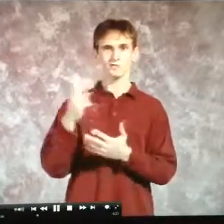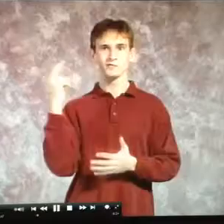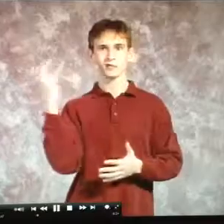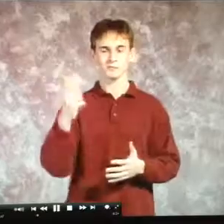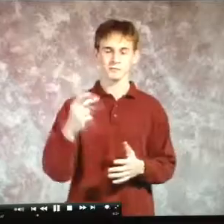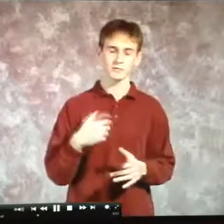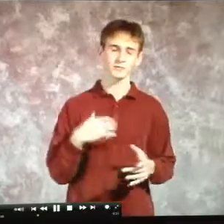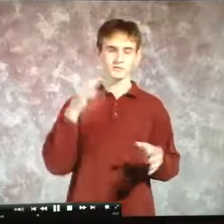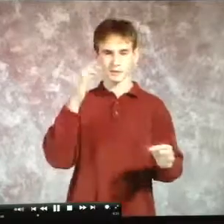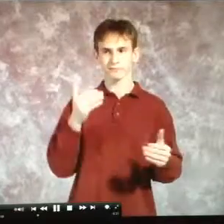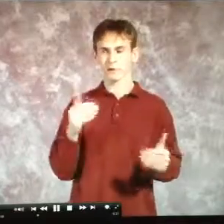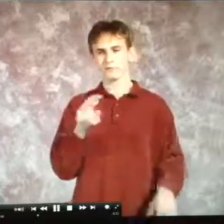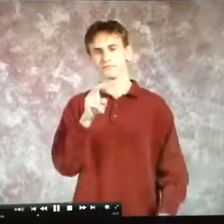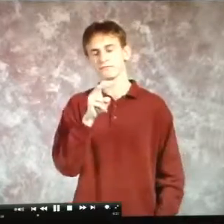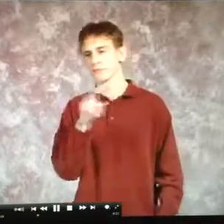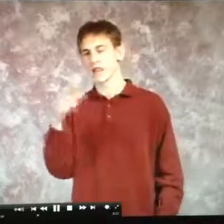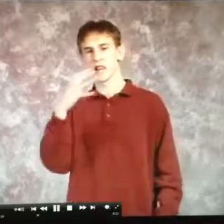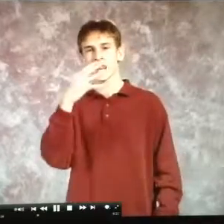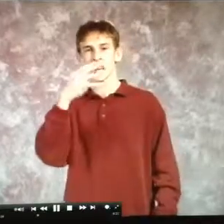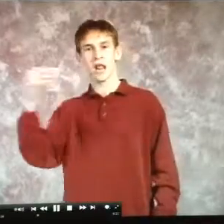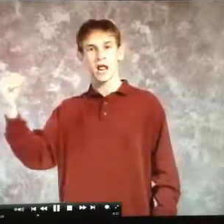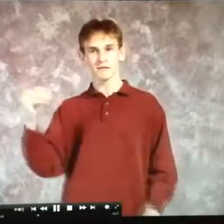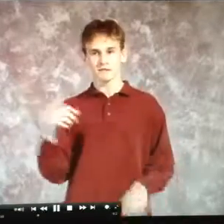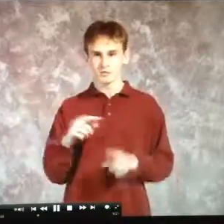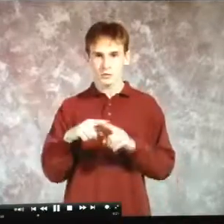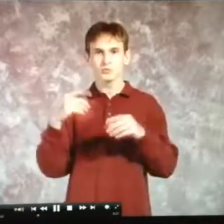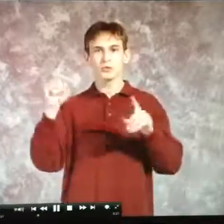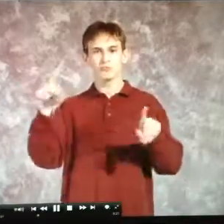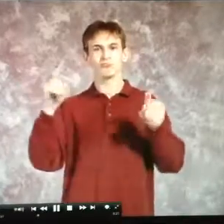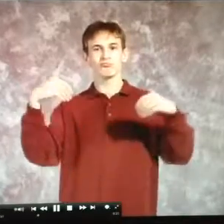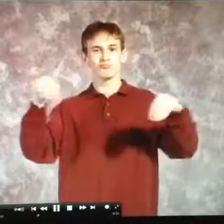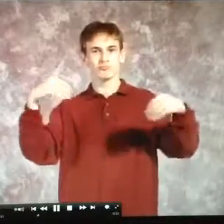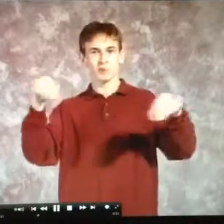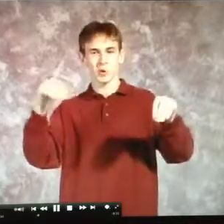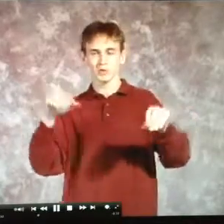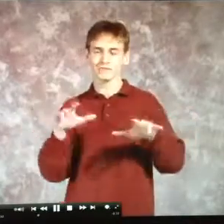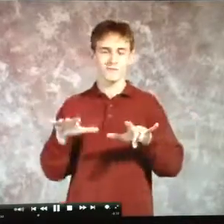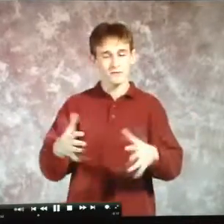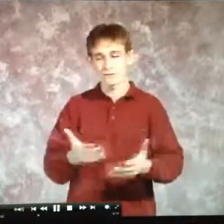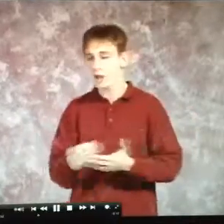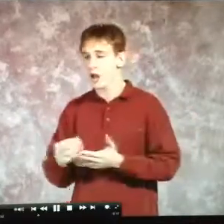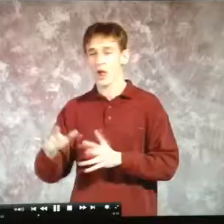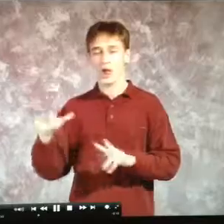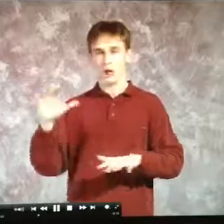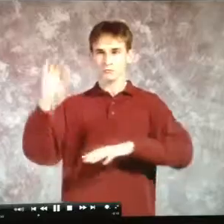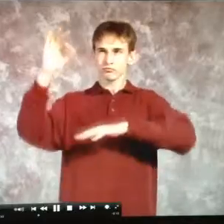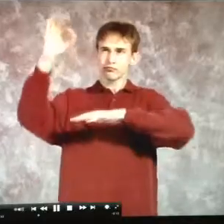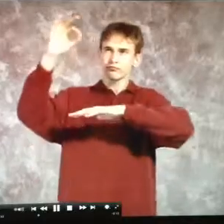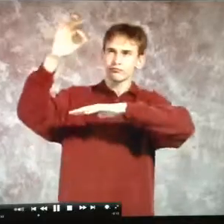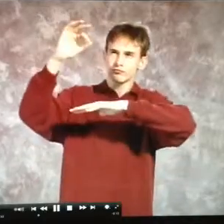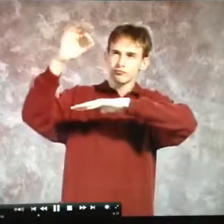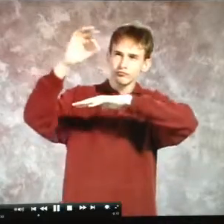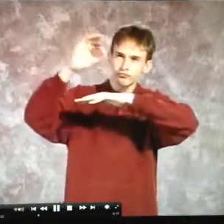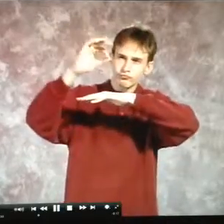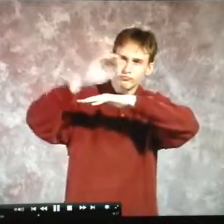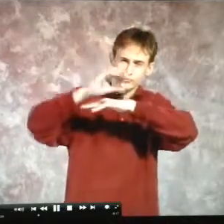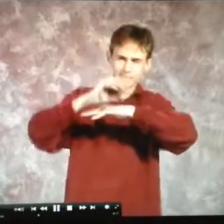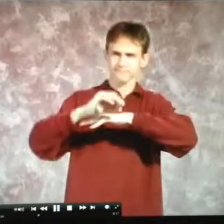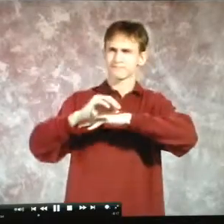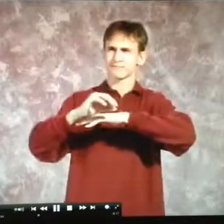We were there we had been traveling for like 4 weeks. We had the opportunity to go shopping again and buy some stuff. With